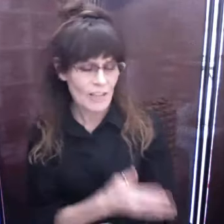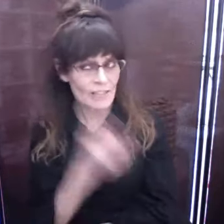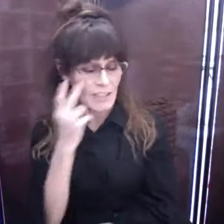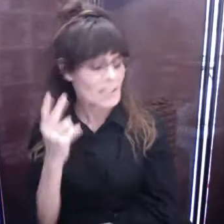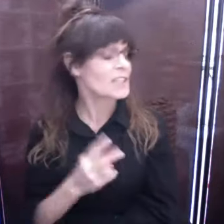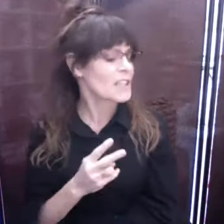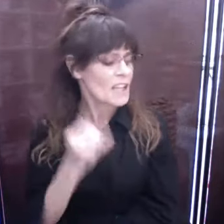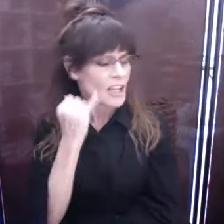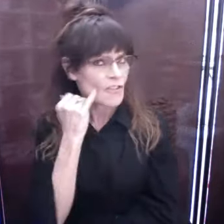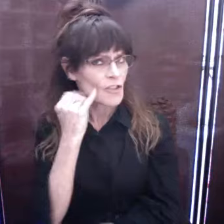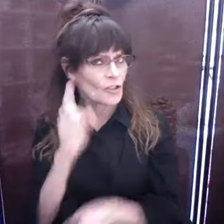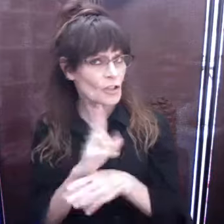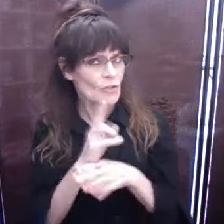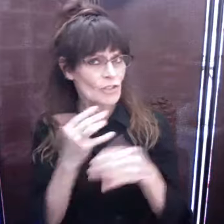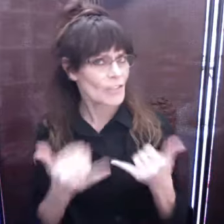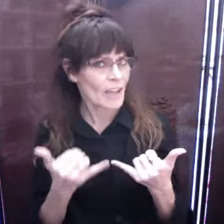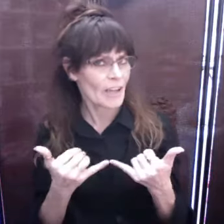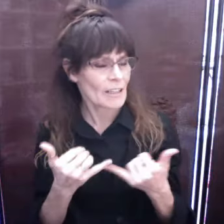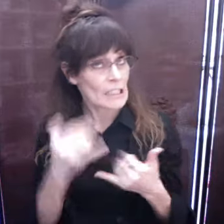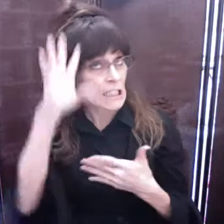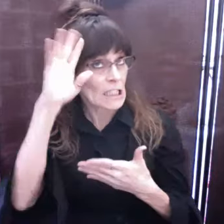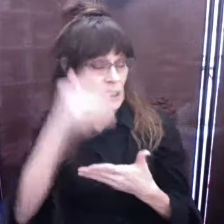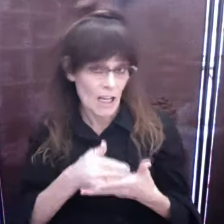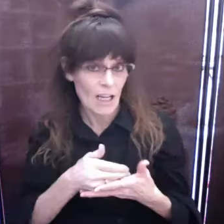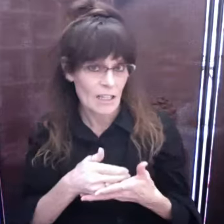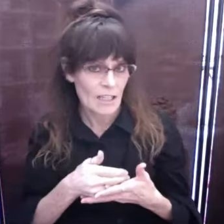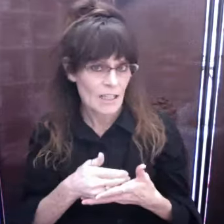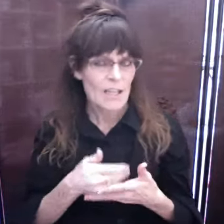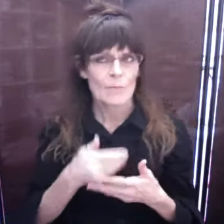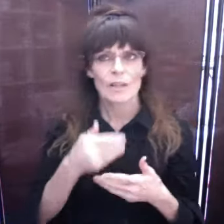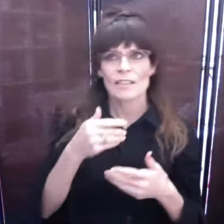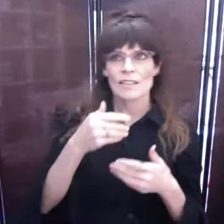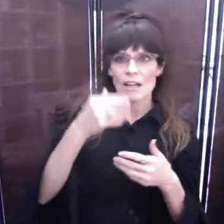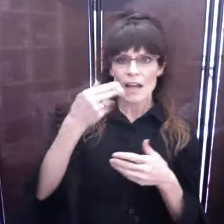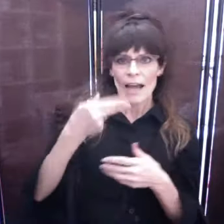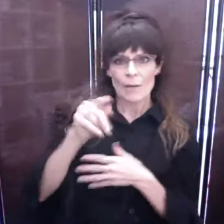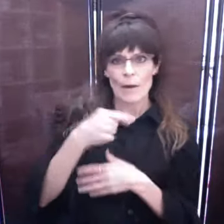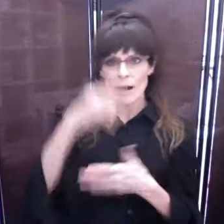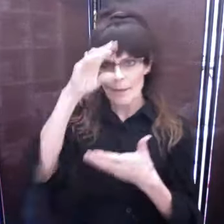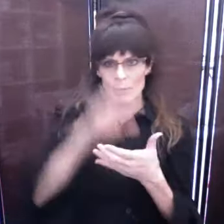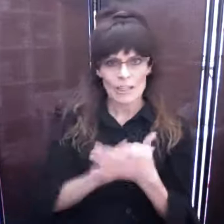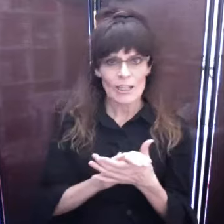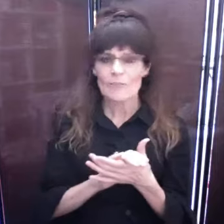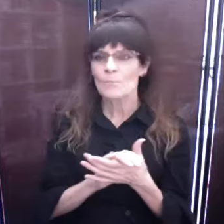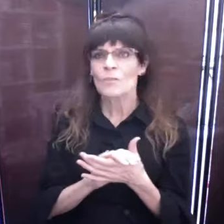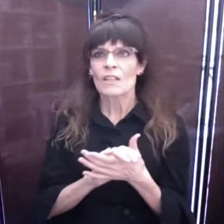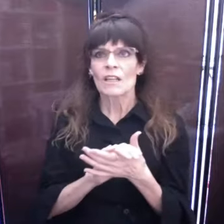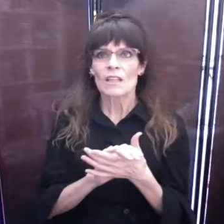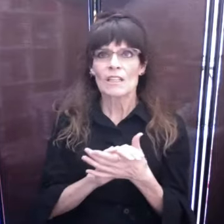son? Because the benevolent and loving force I want to and choose to believe in doesn't operate in my life like that. It's the